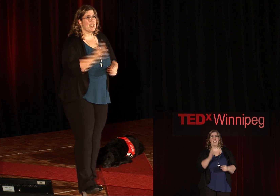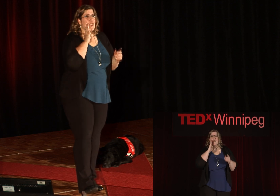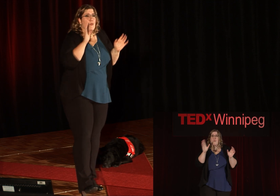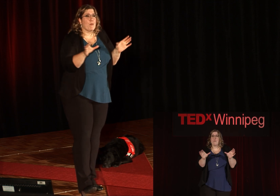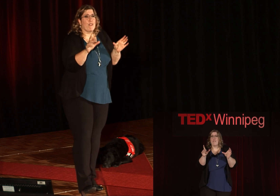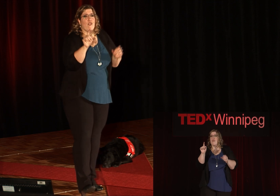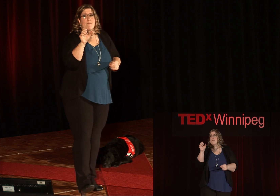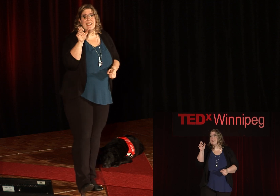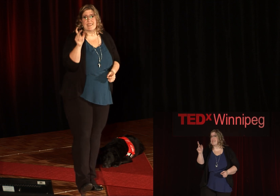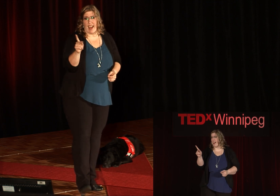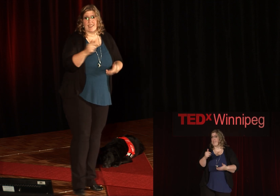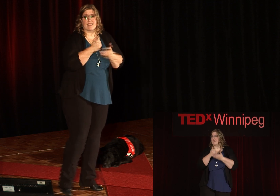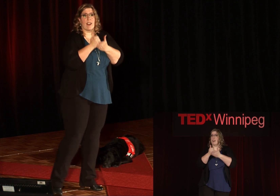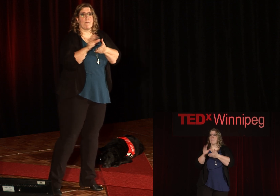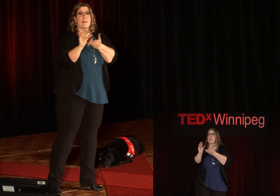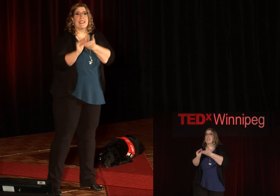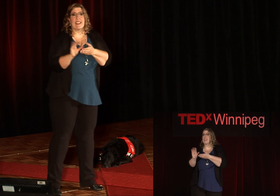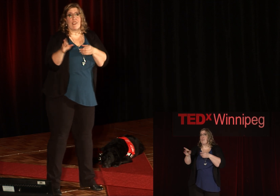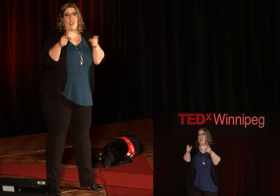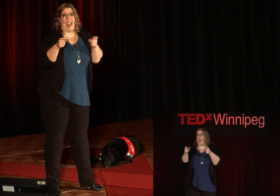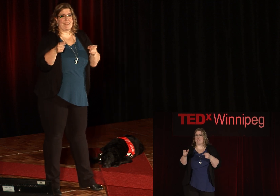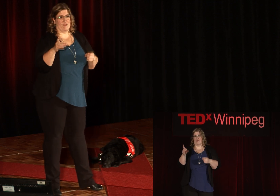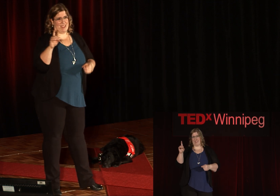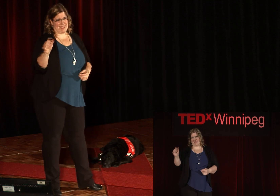to mitigate their owner's disability.